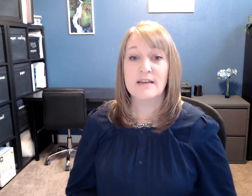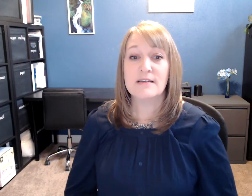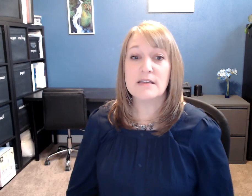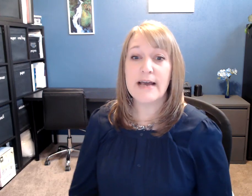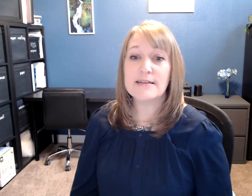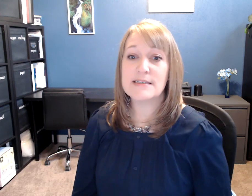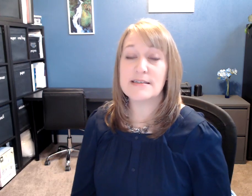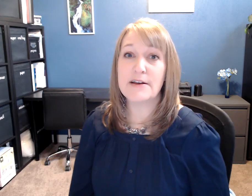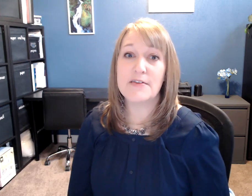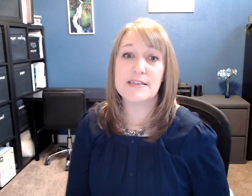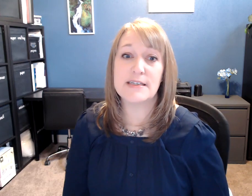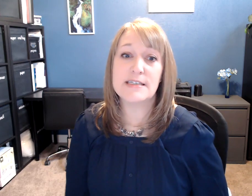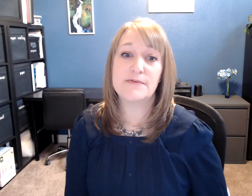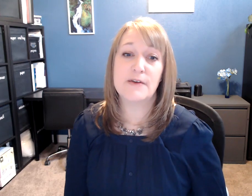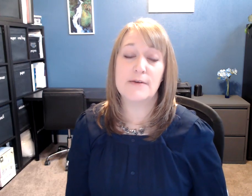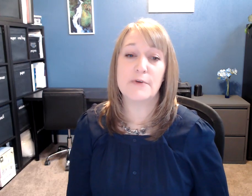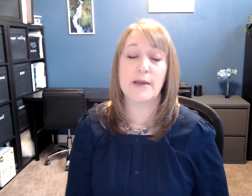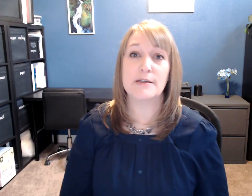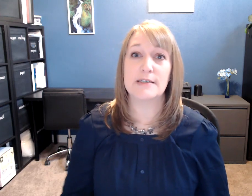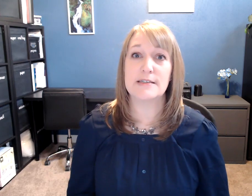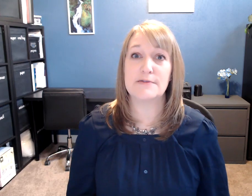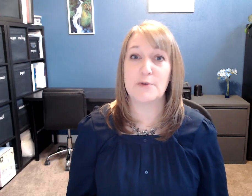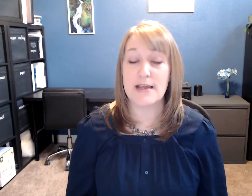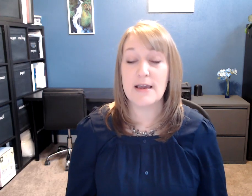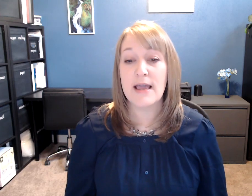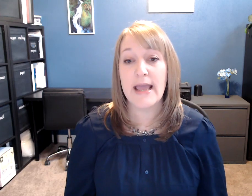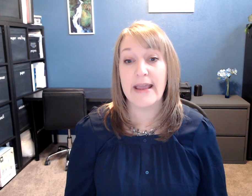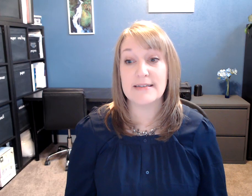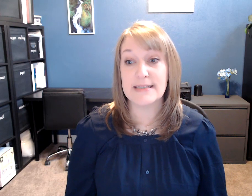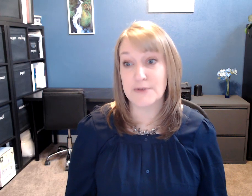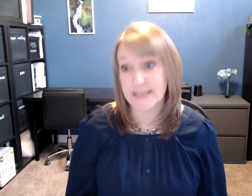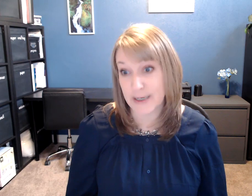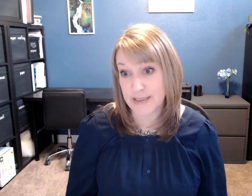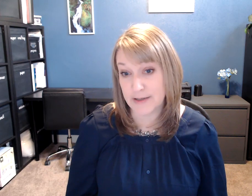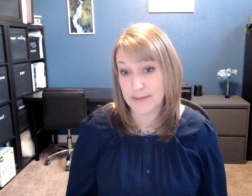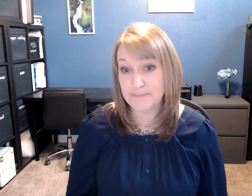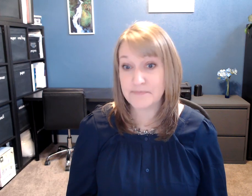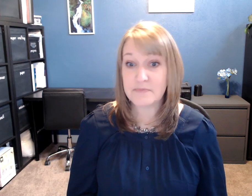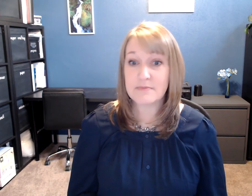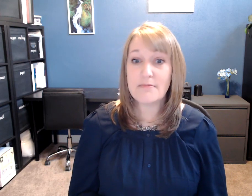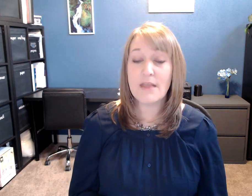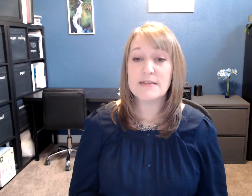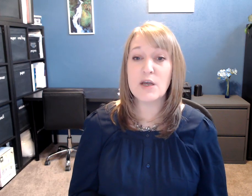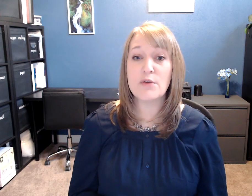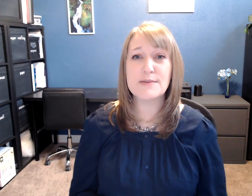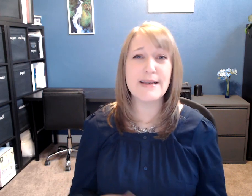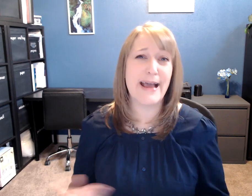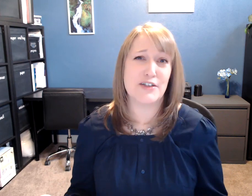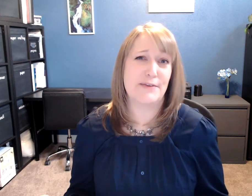The last sign on this list, vocabulary list 40, is the sign for secretary. So this one actually, even